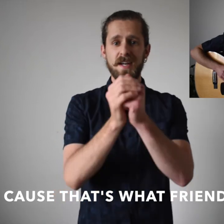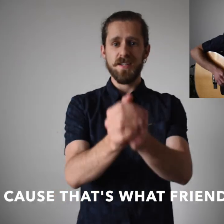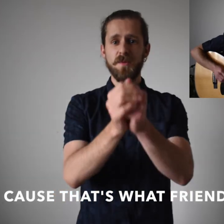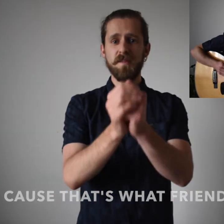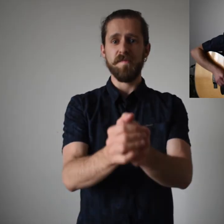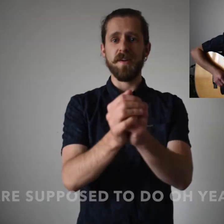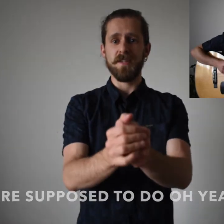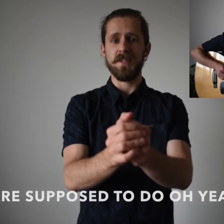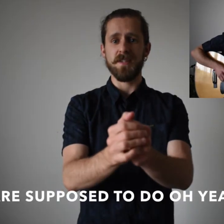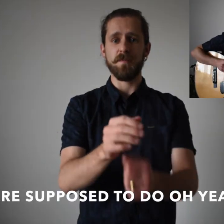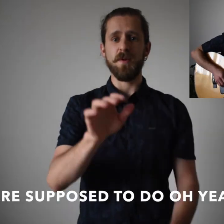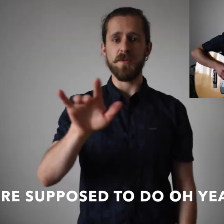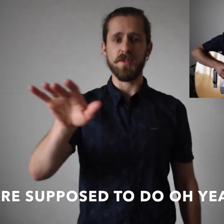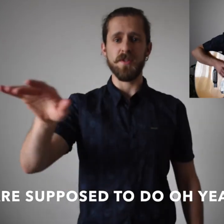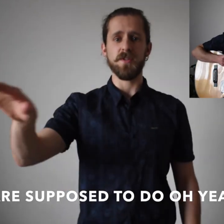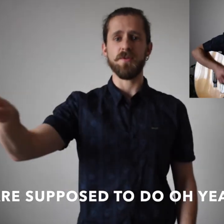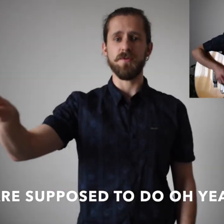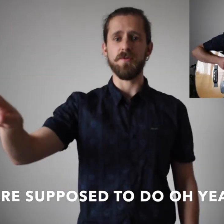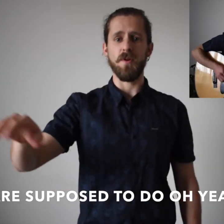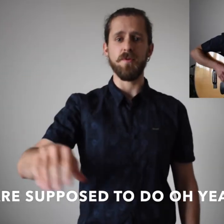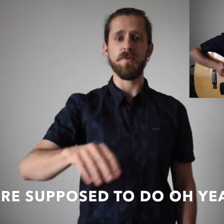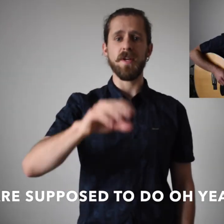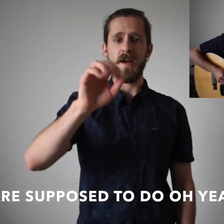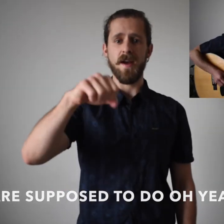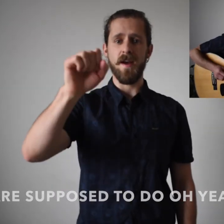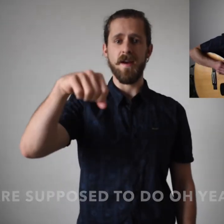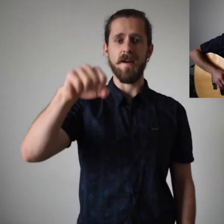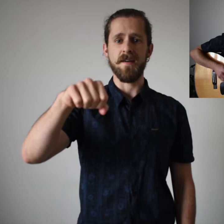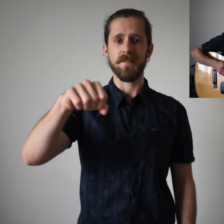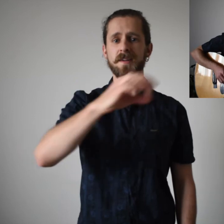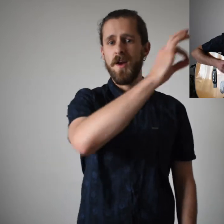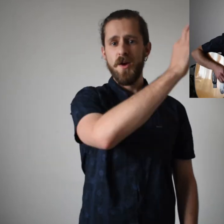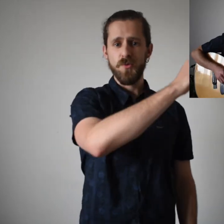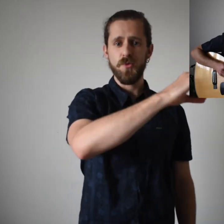Cause that's what friends are supposed to do, oh yeah.